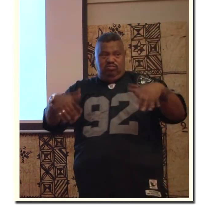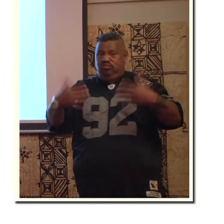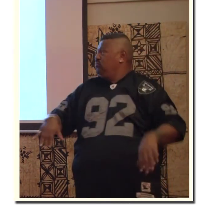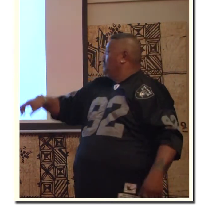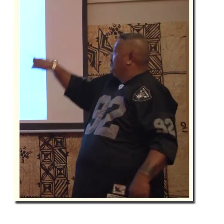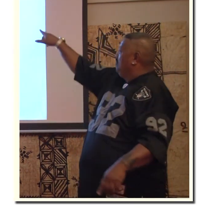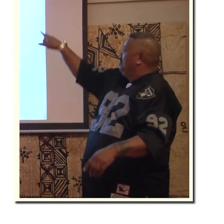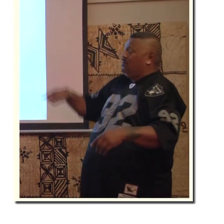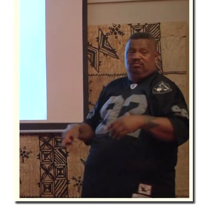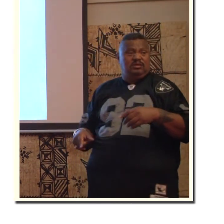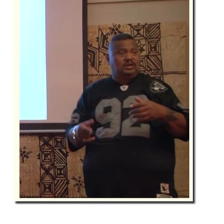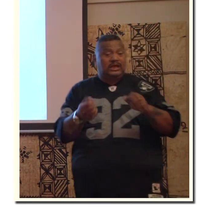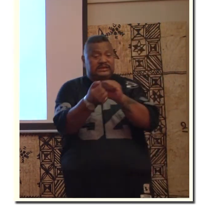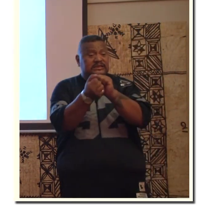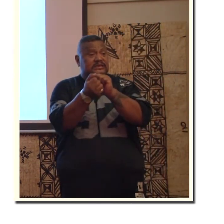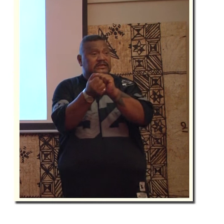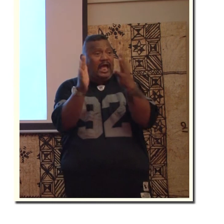Oh, yeah, and so these dates,